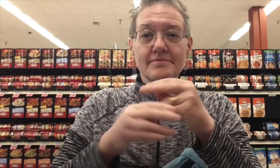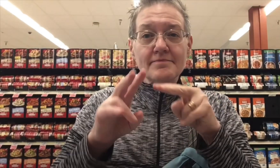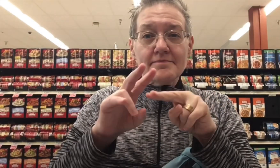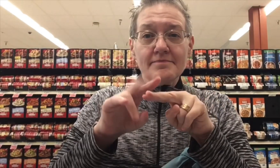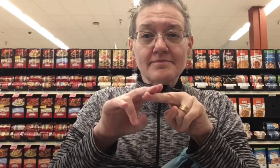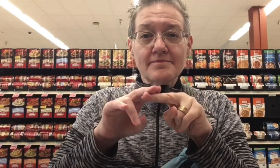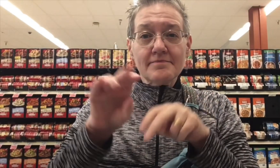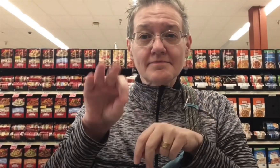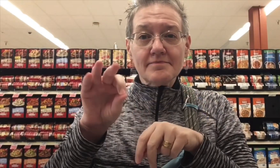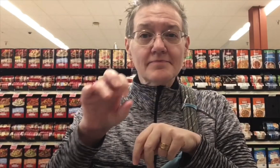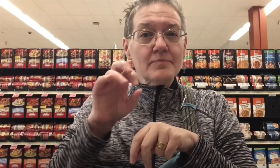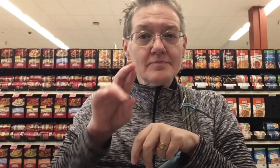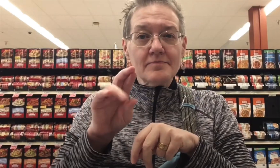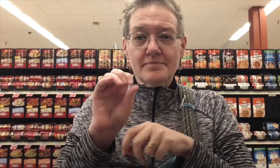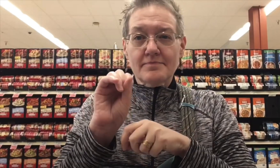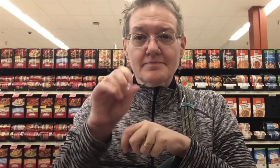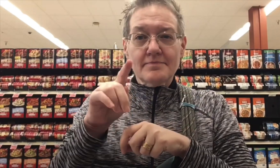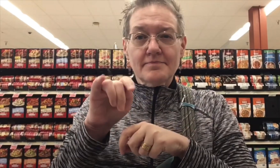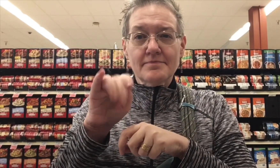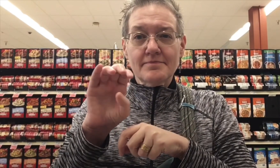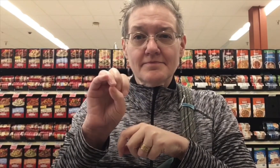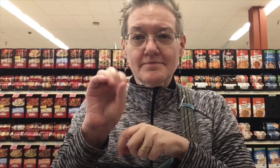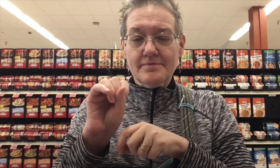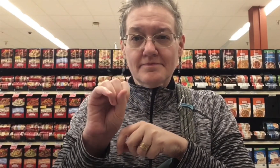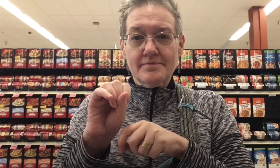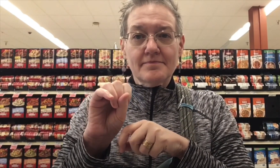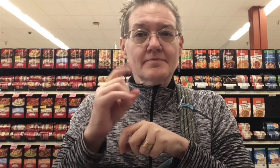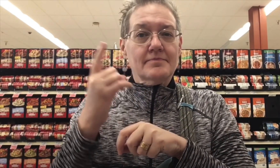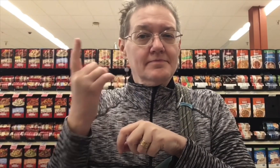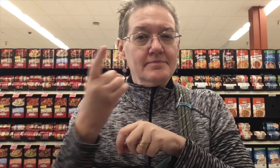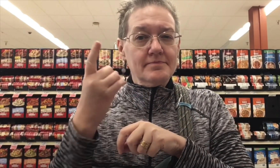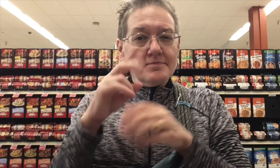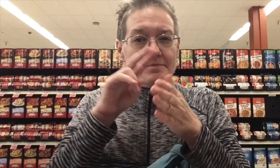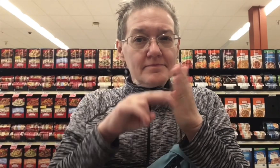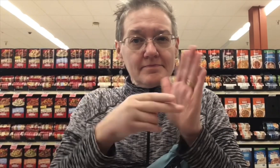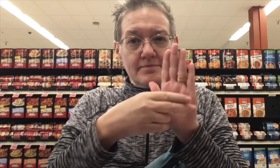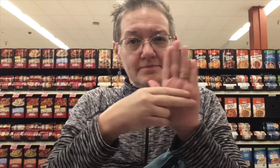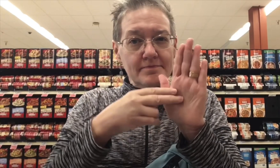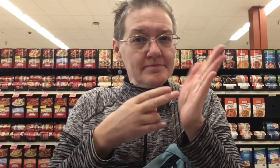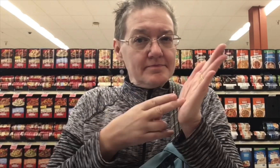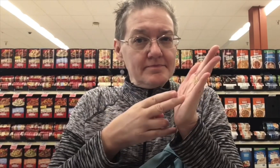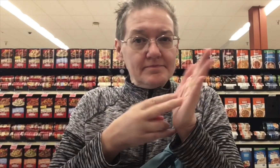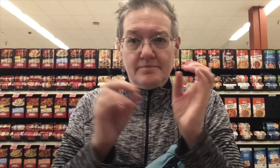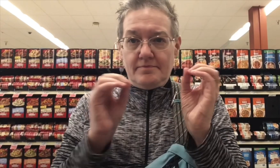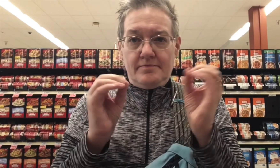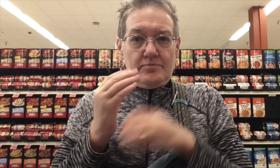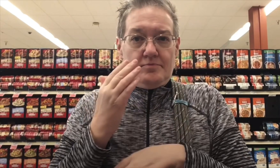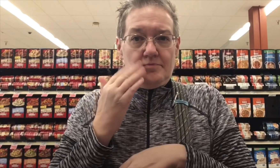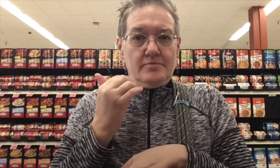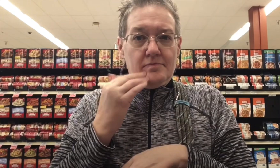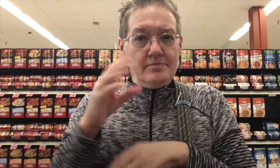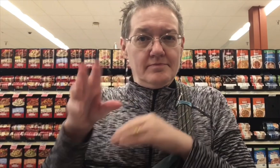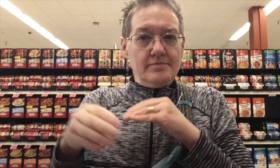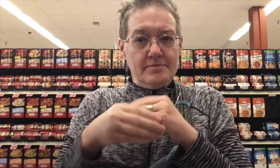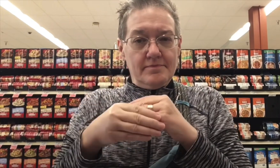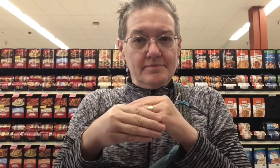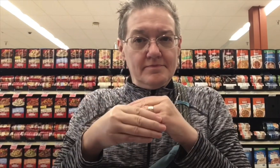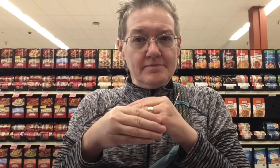Last is add salt and pepper or spices. Always read the label to make sure there's no